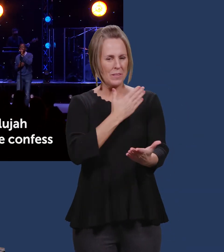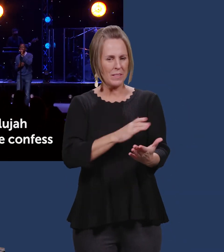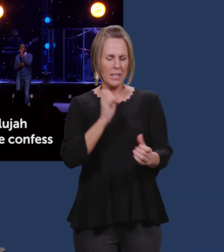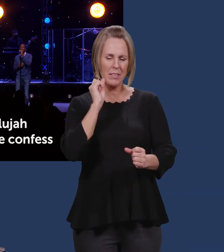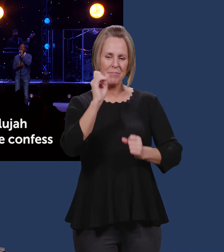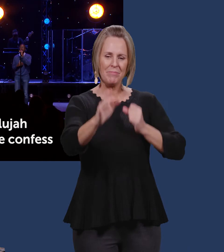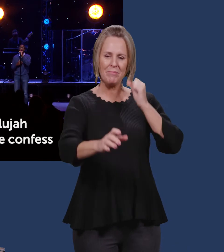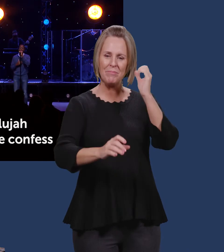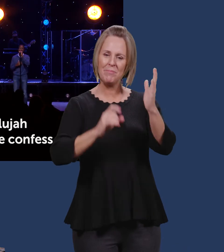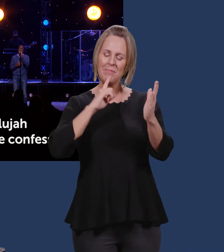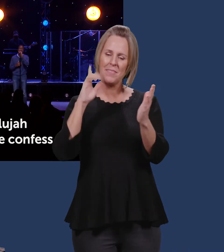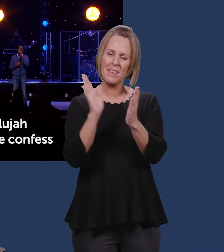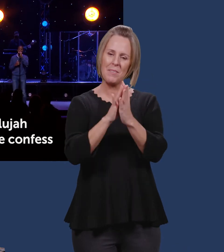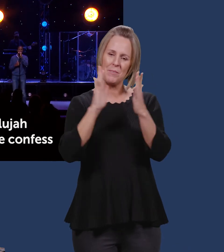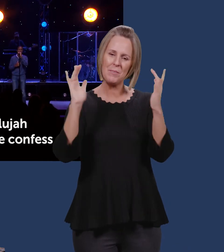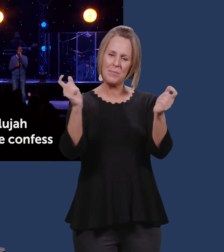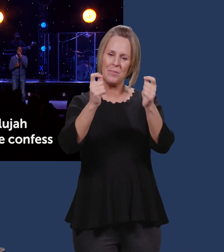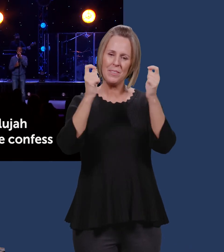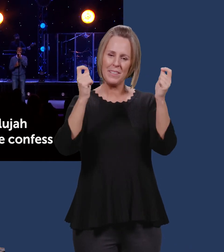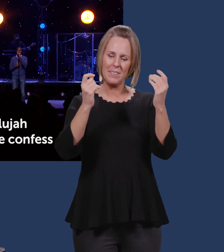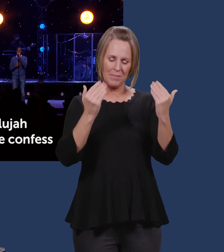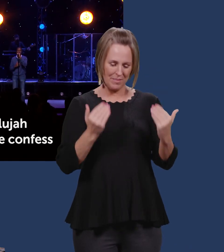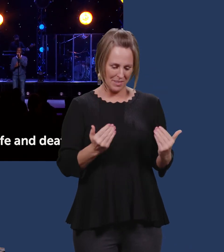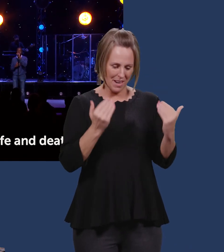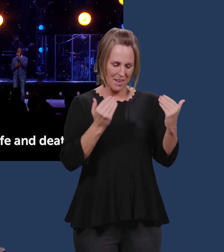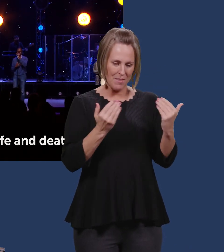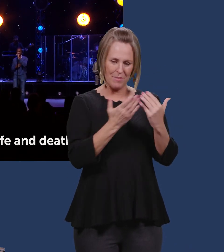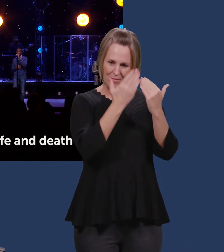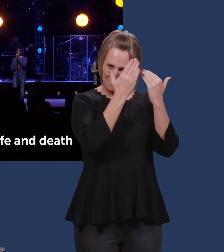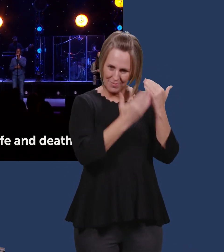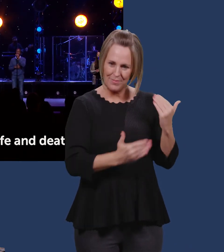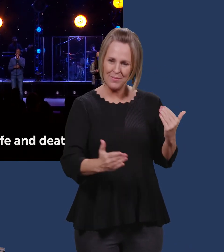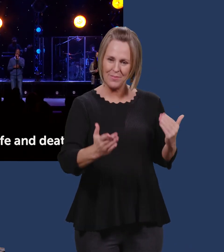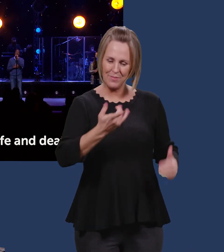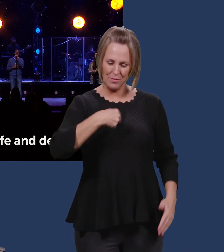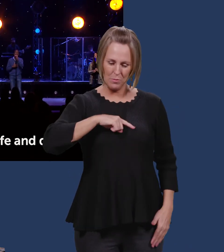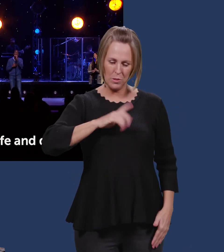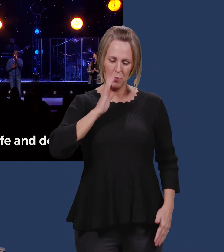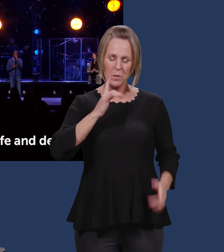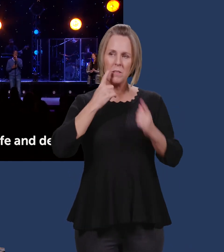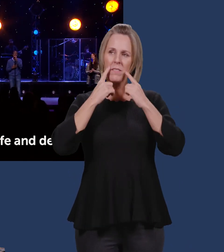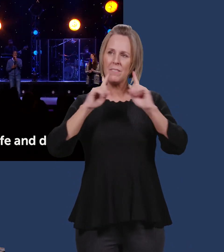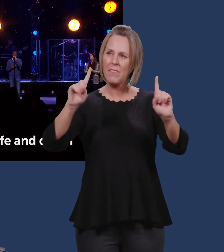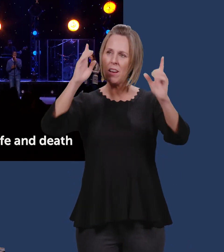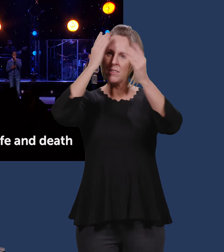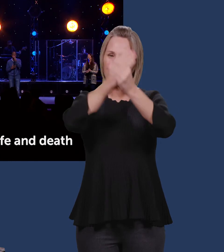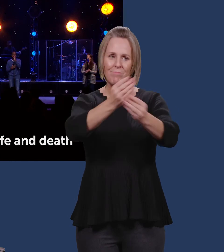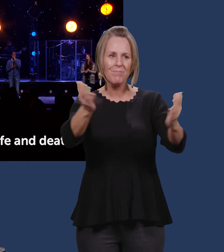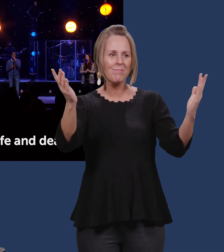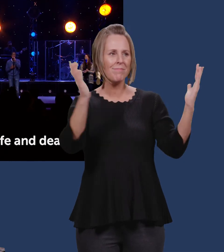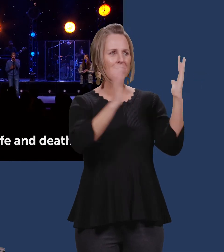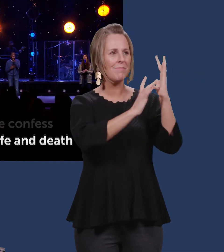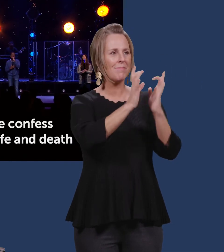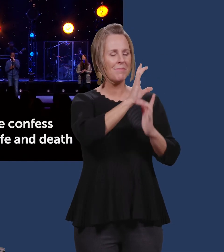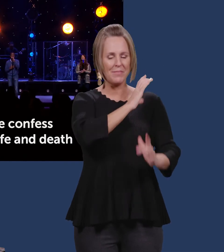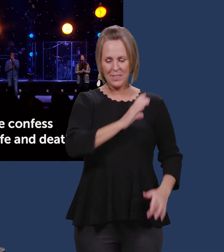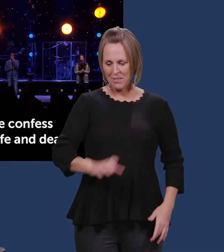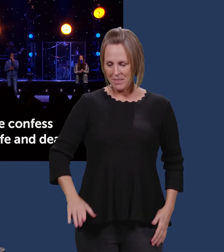hallelujah. Now and ever we confess Christ our hope and life